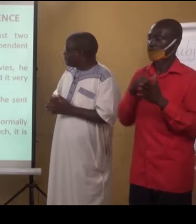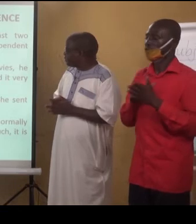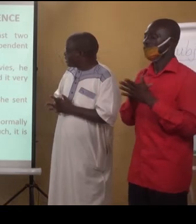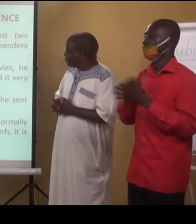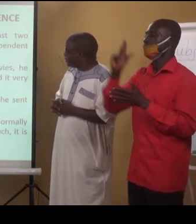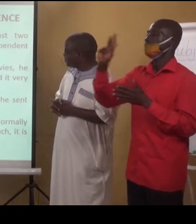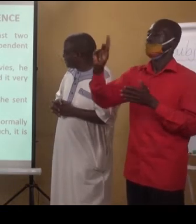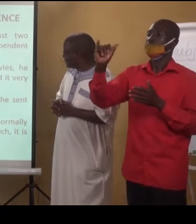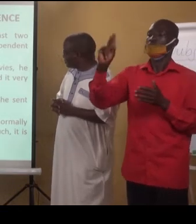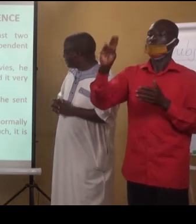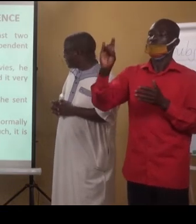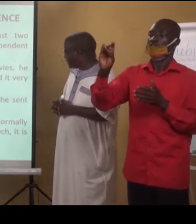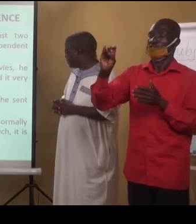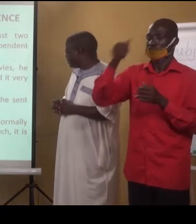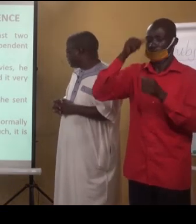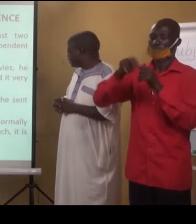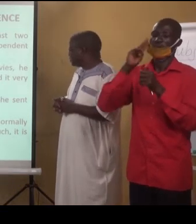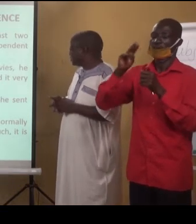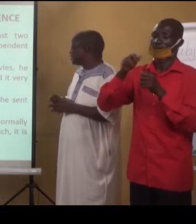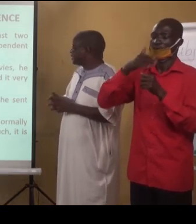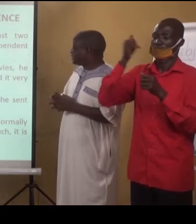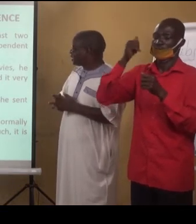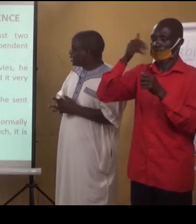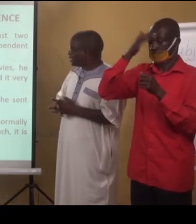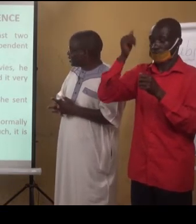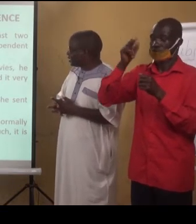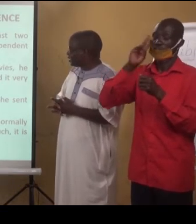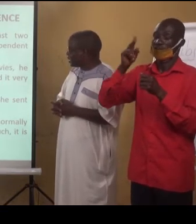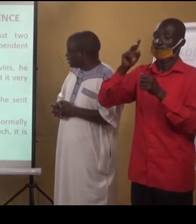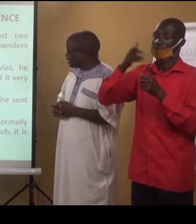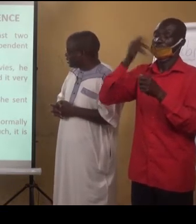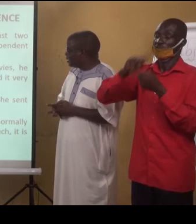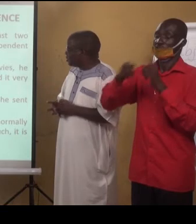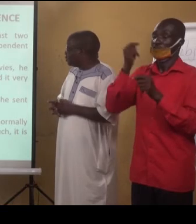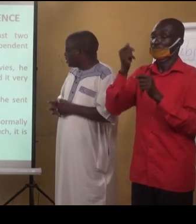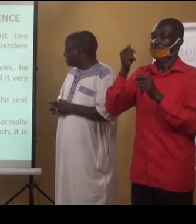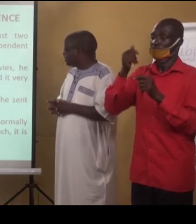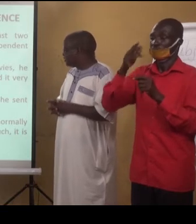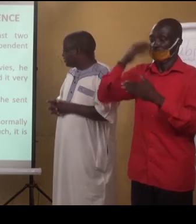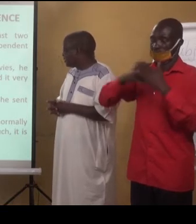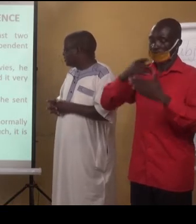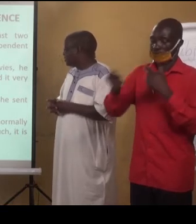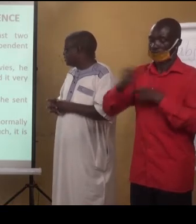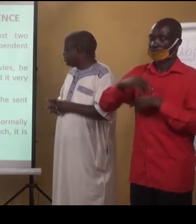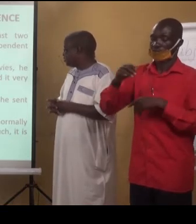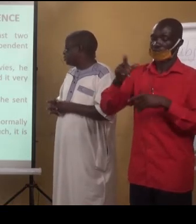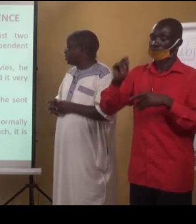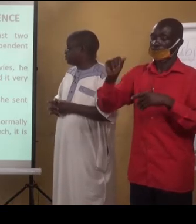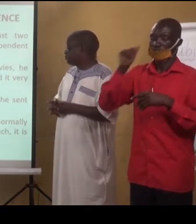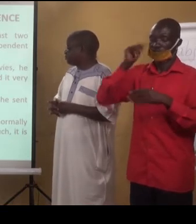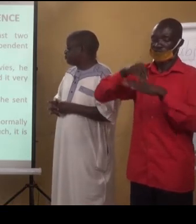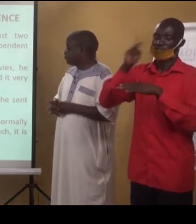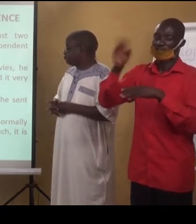Kande forgot her best friend's birthday, so she sent her a card when she finally